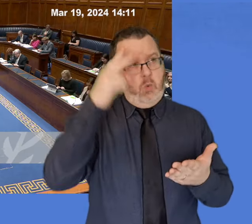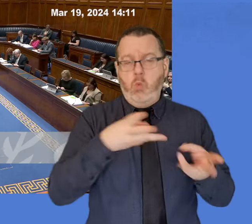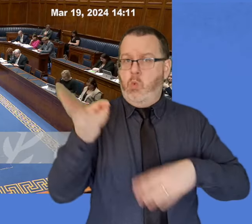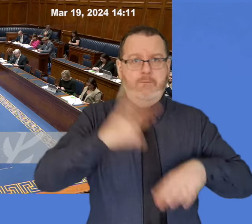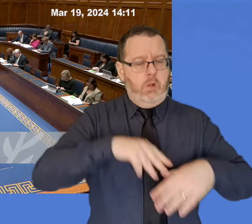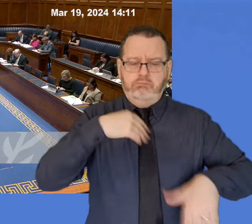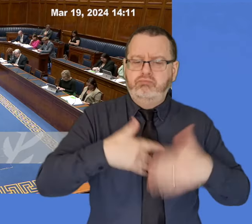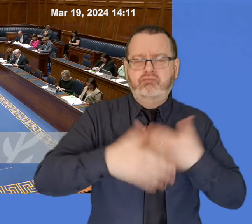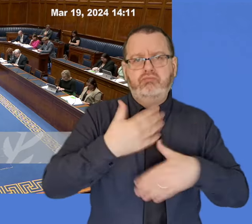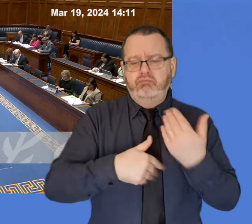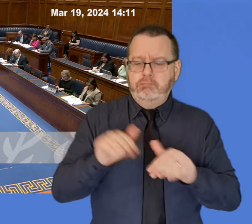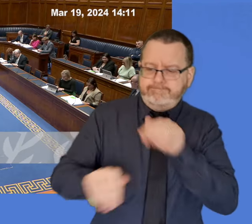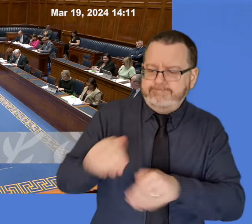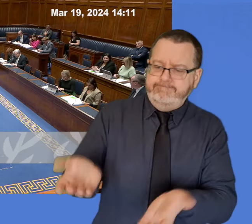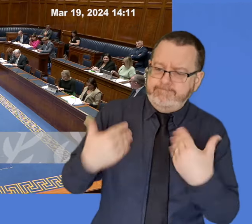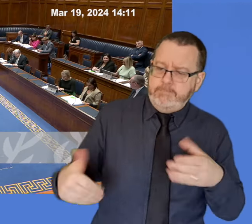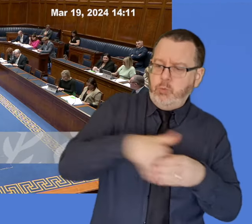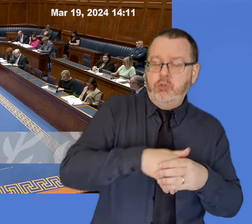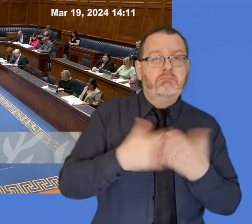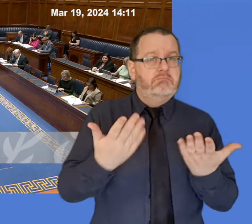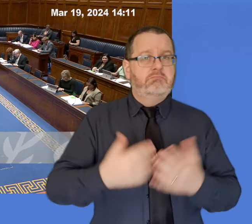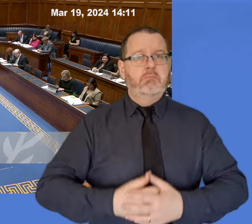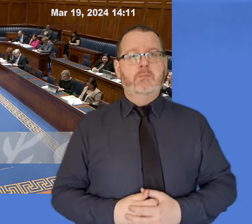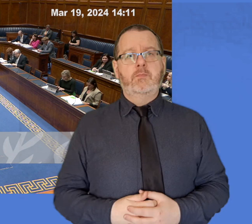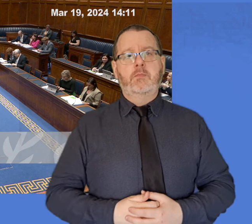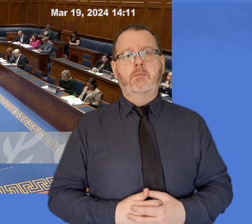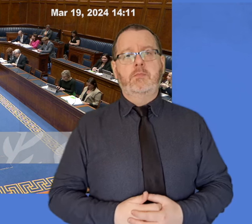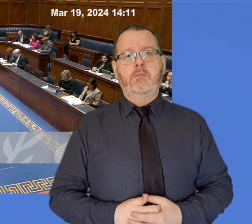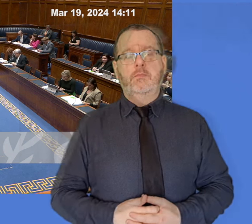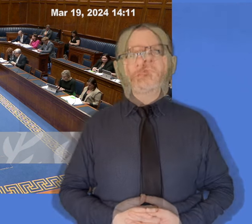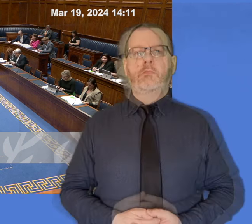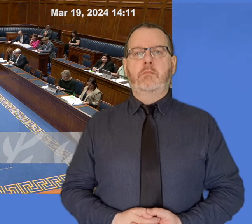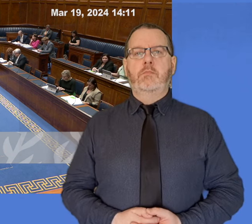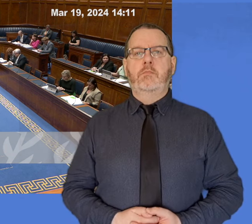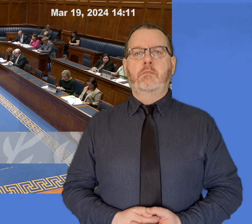universities about their programmes, but I do know that they are very proactive in this area. Colin Killeen.